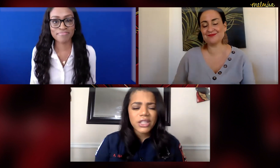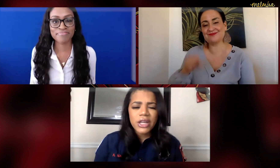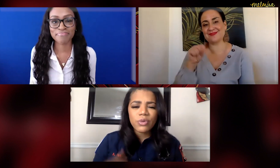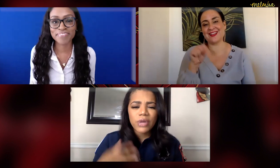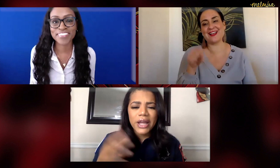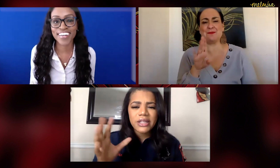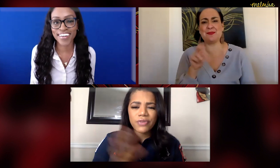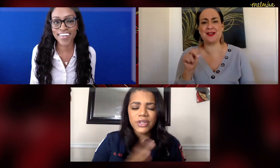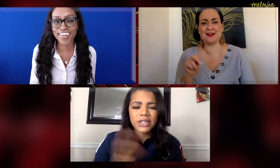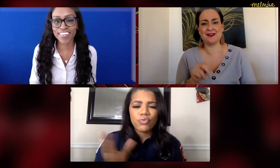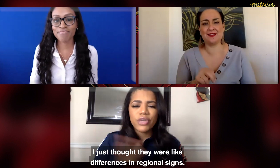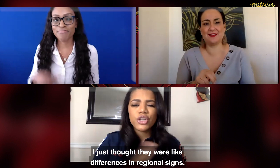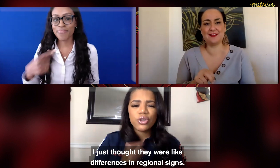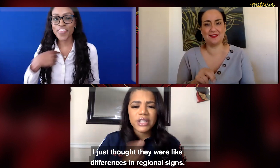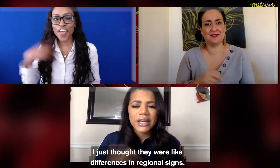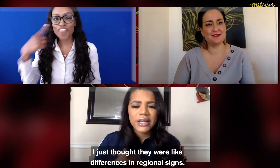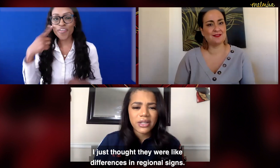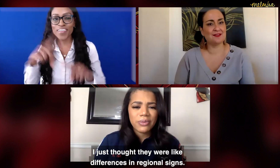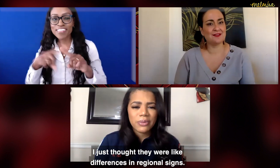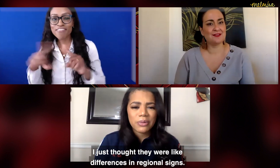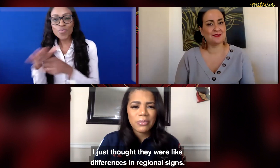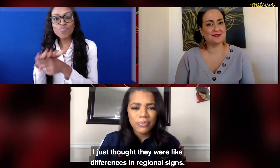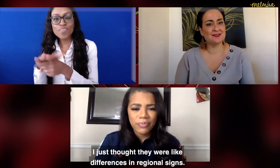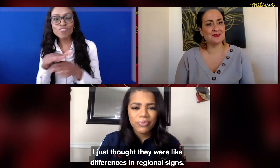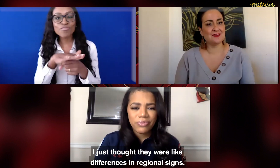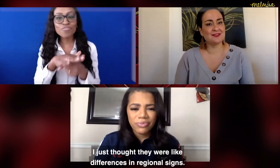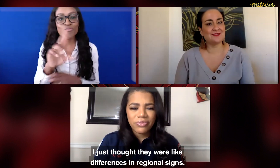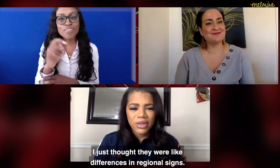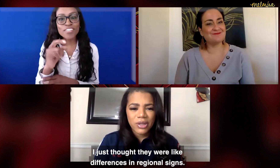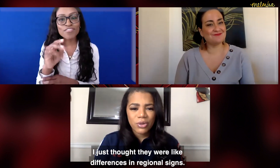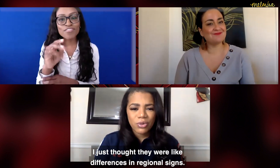I just thought there were like differences in regional signs.